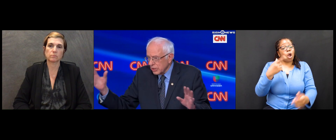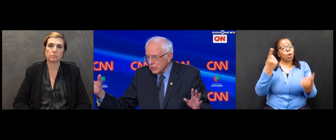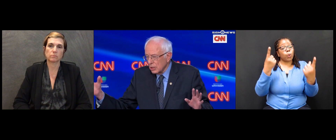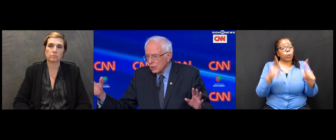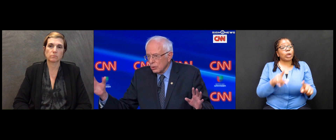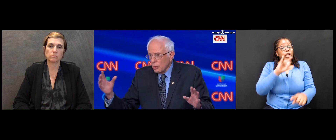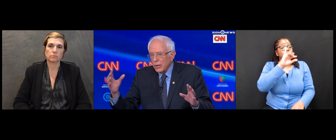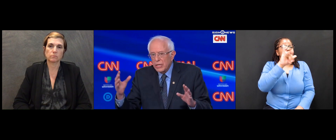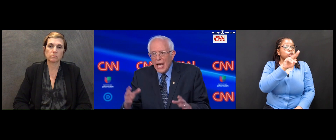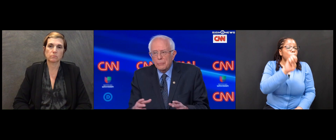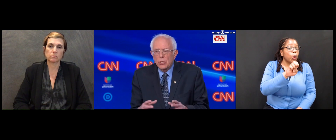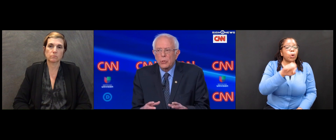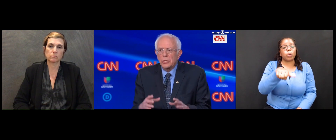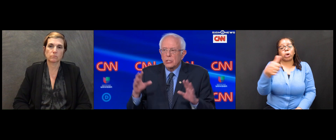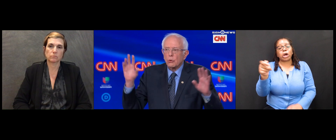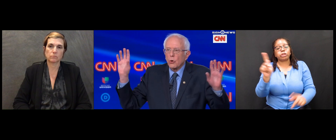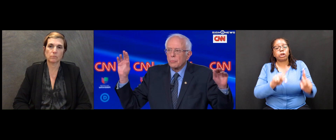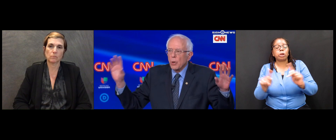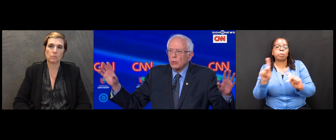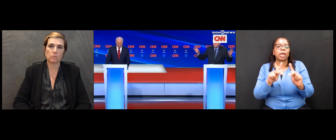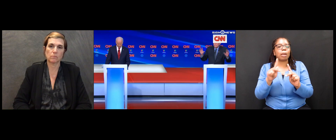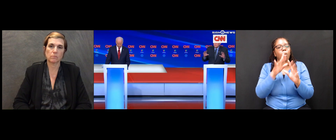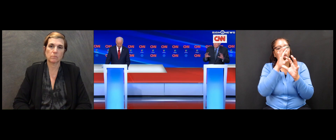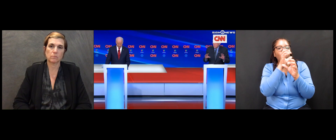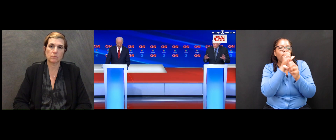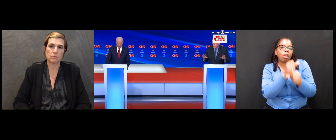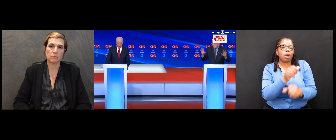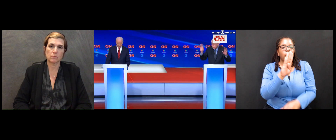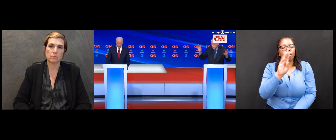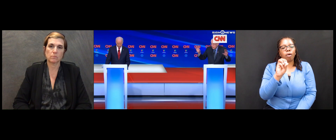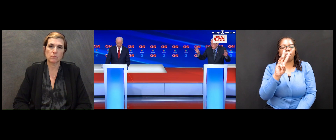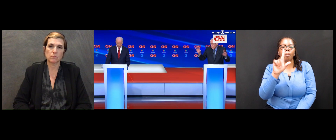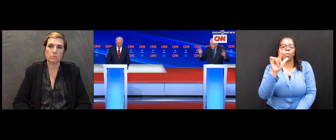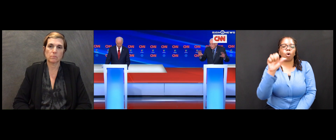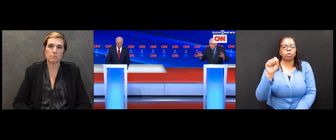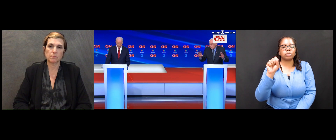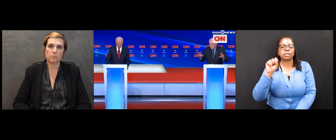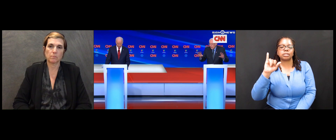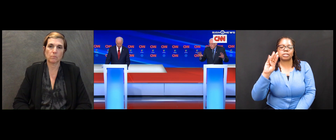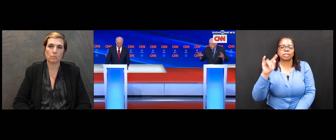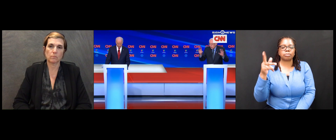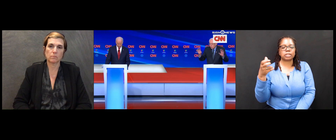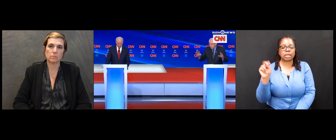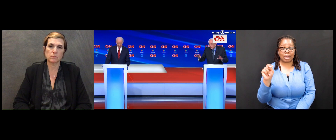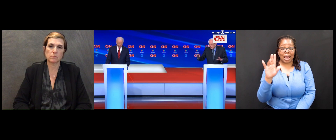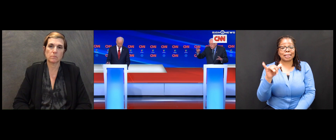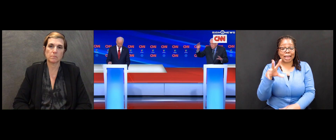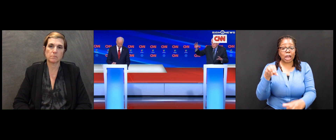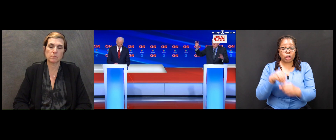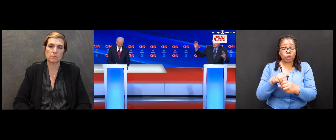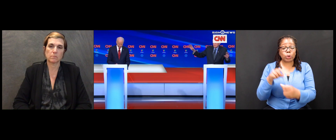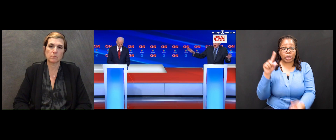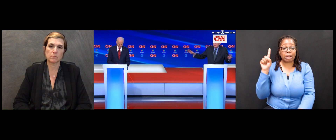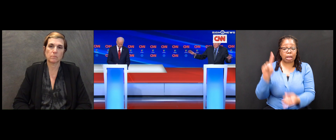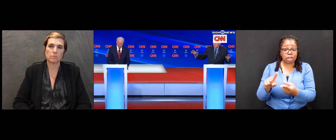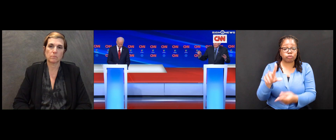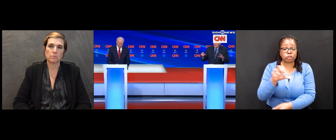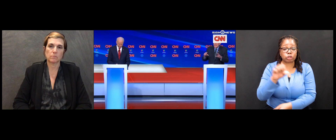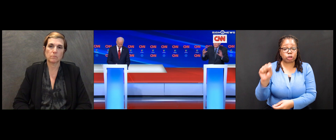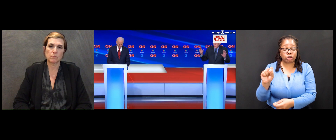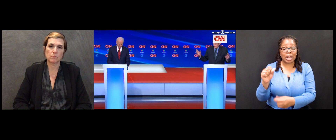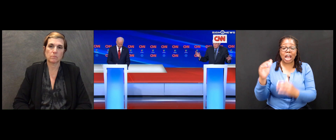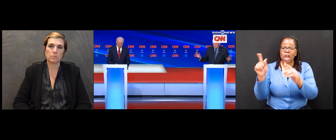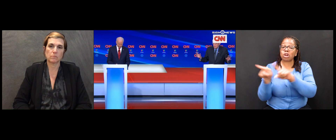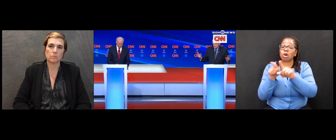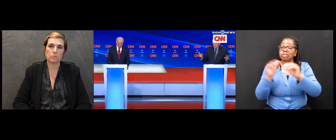and others were enamored with the so-called bold Simpson effort, which included cuts to Social Security or raising the retirement age,